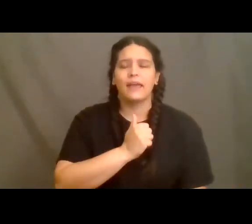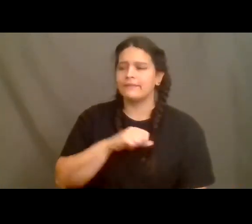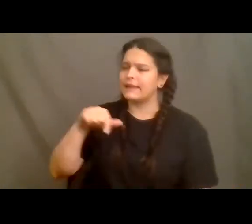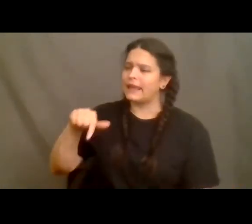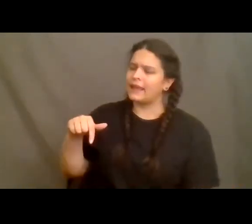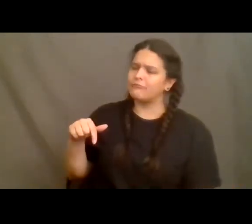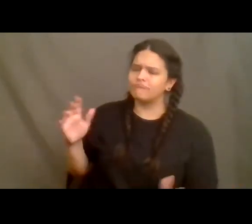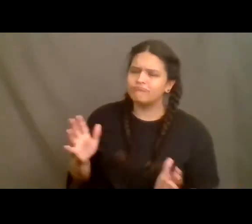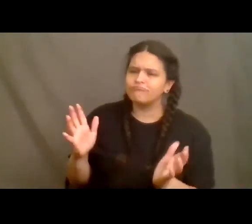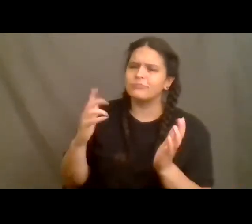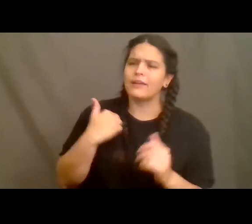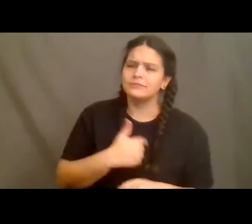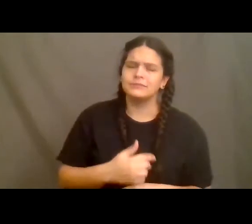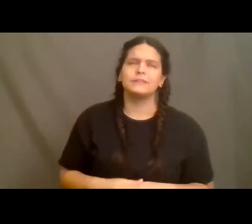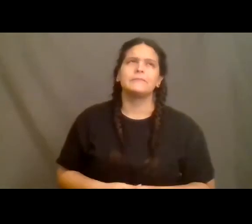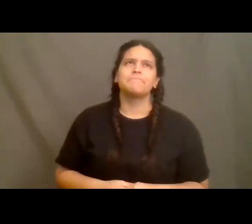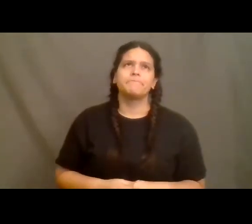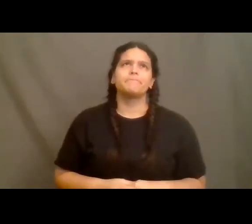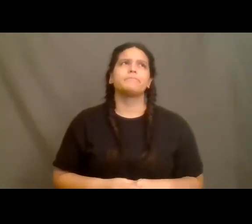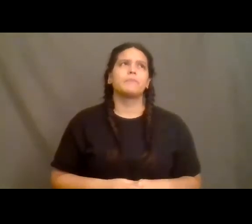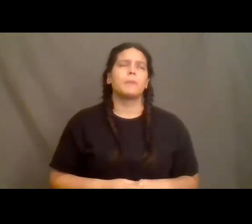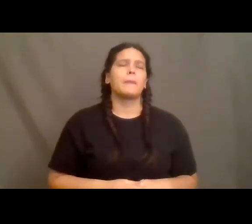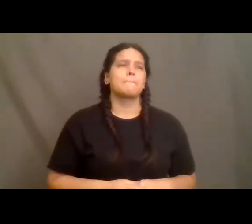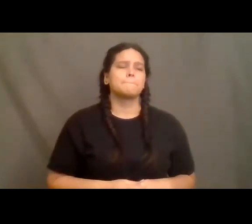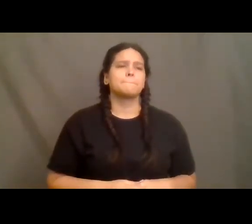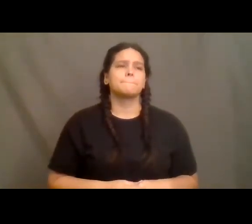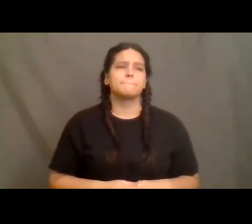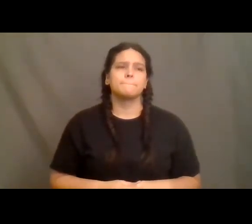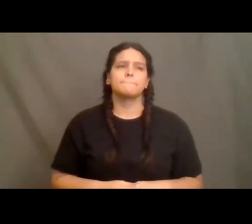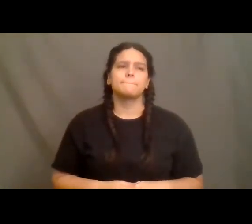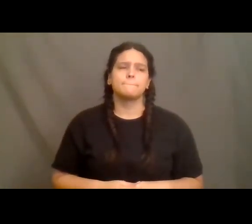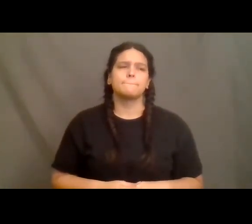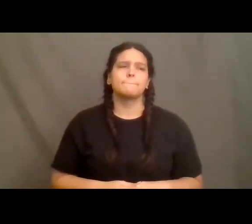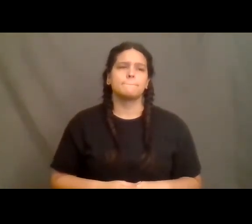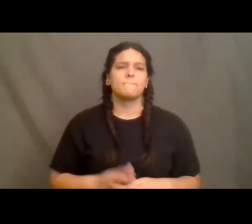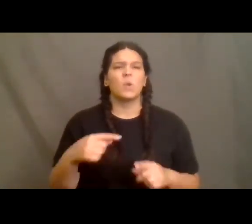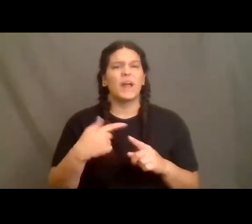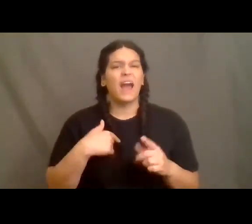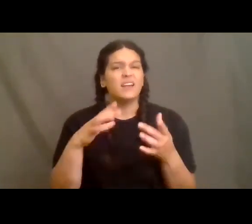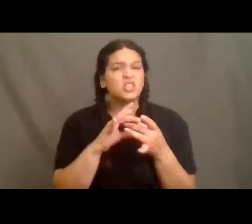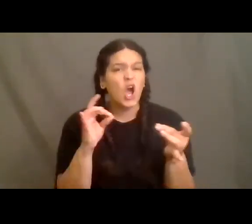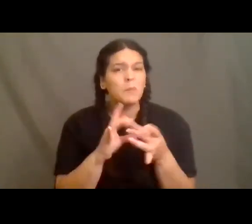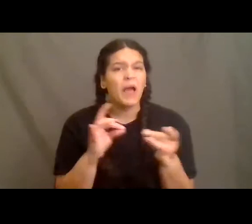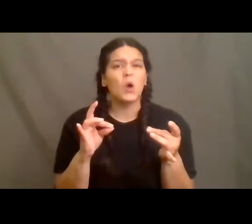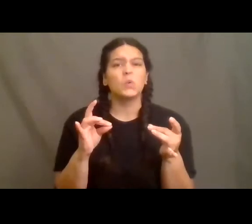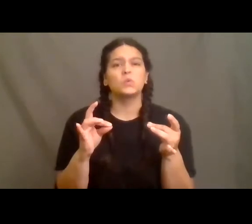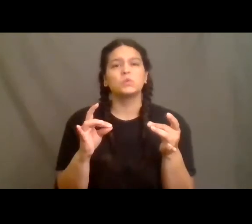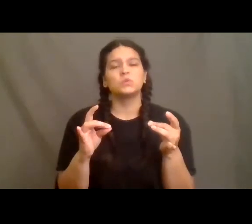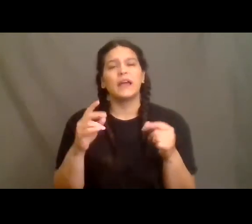And so when I talk about, you know, Native liberation,